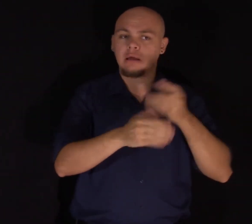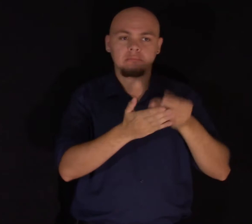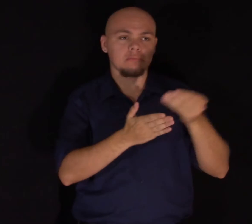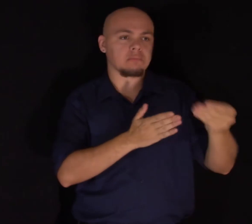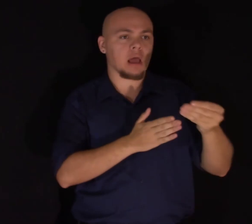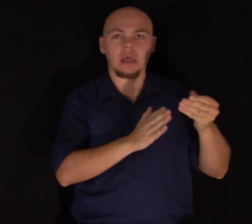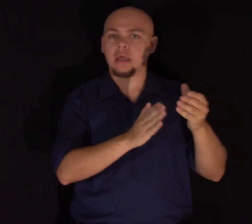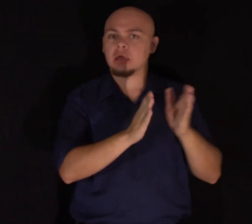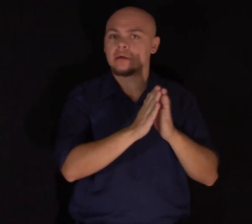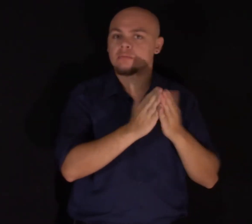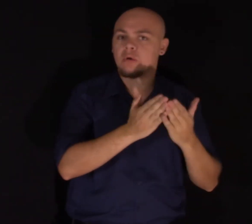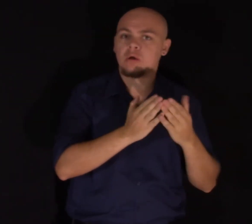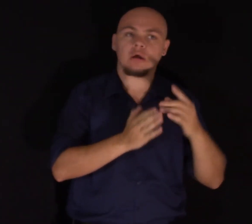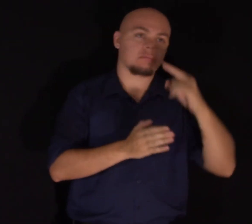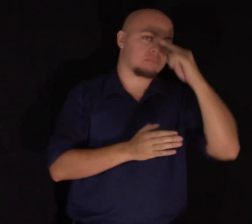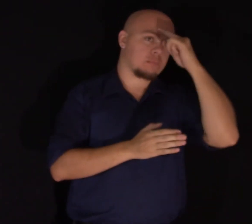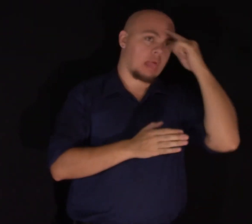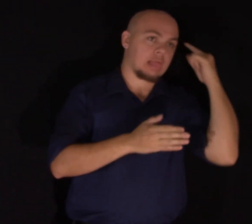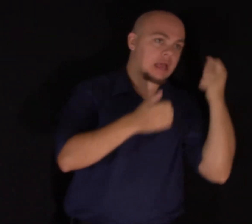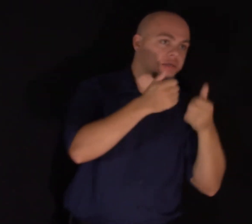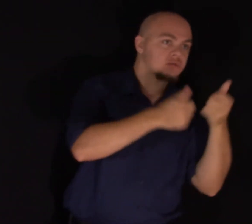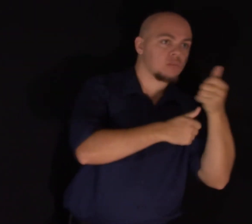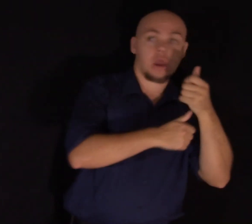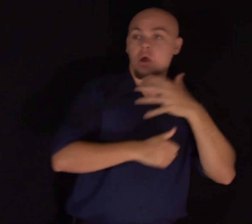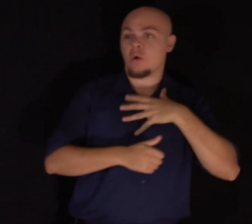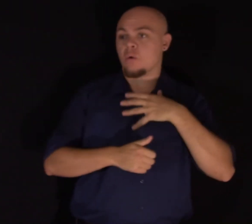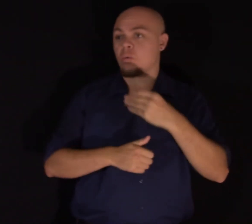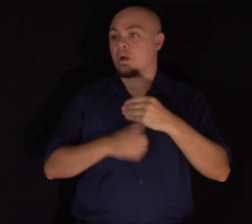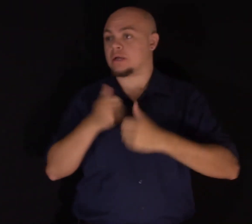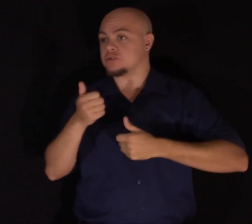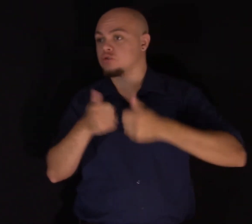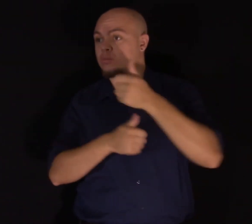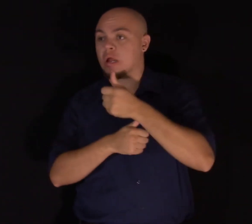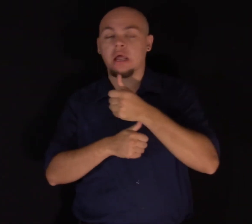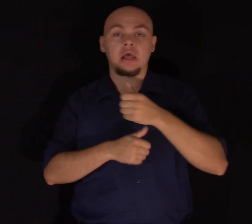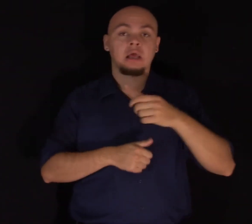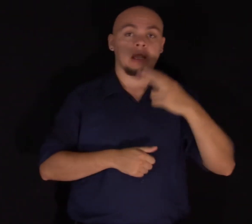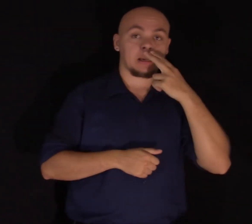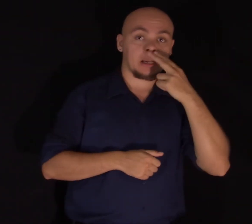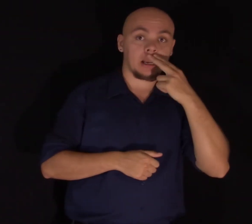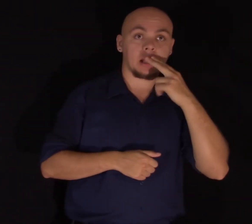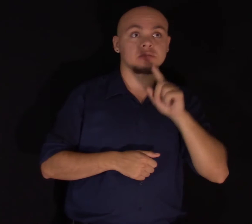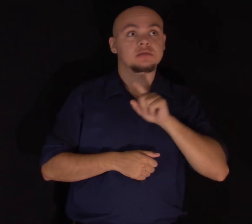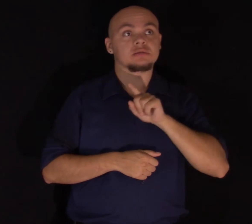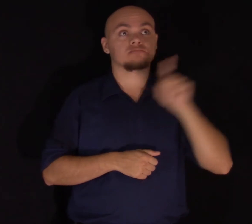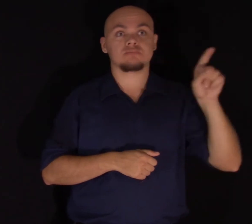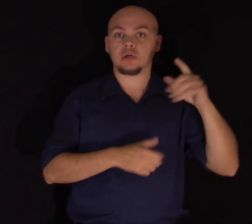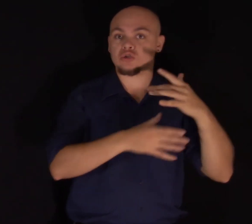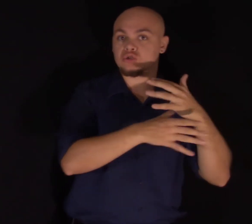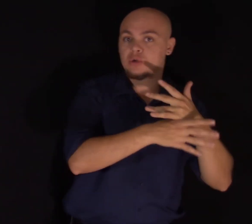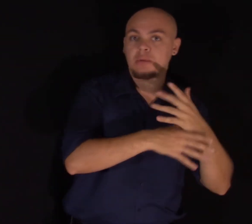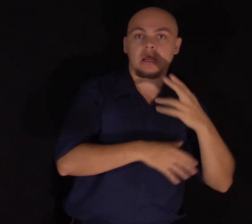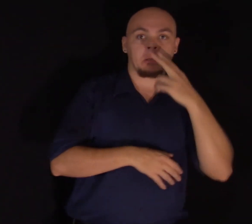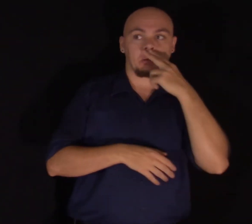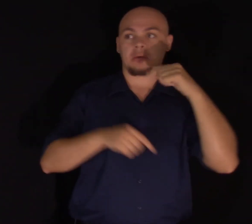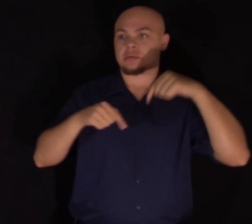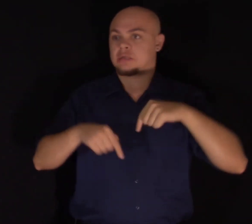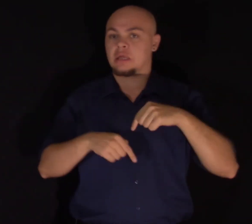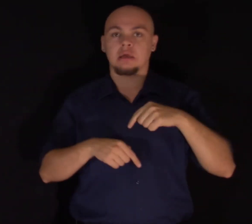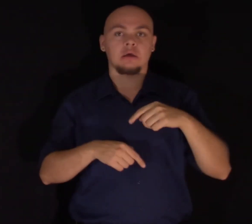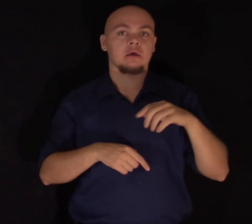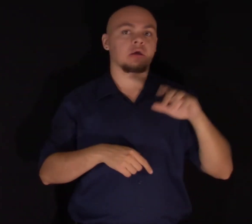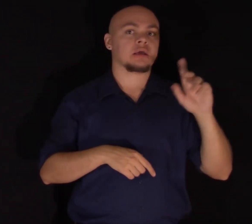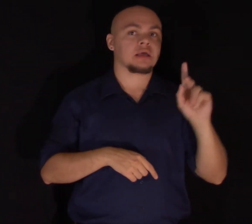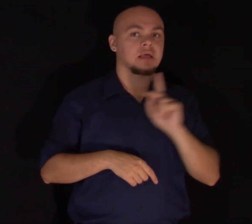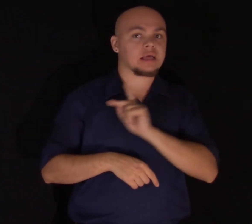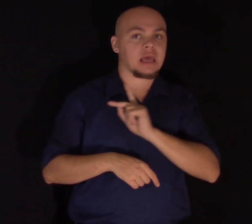black supremacy, white supremacy, the Nazis in Germany, the neo-Nazis over here, the Ku Klux Klan, anti-Semitism,